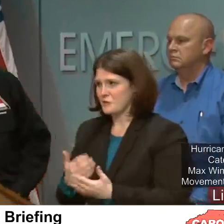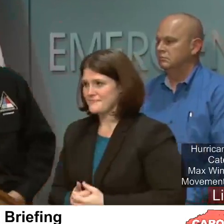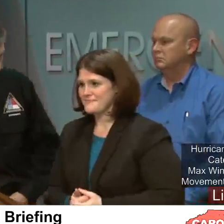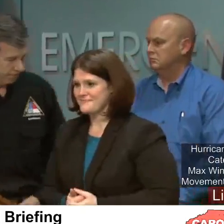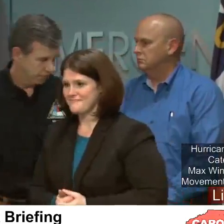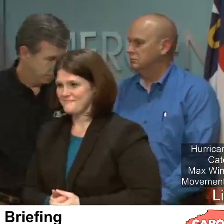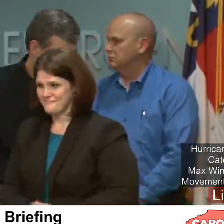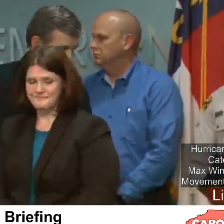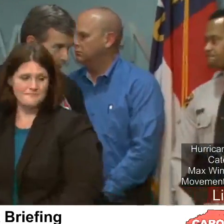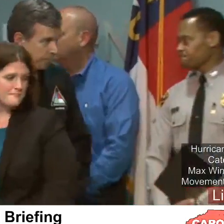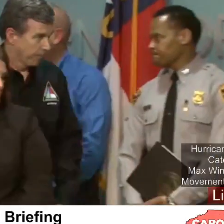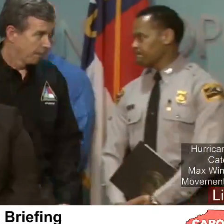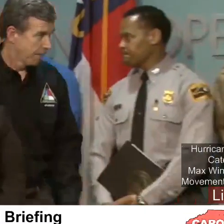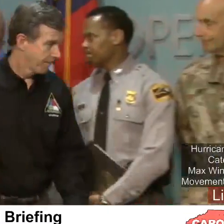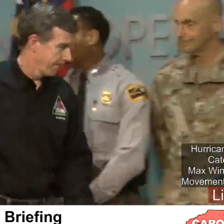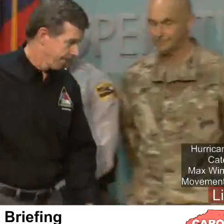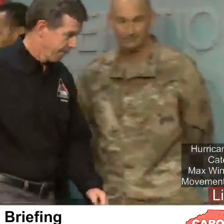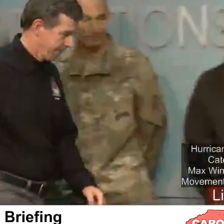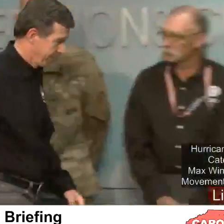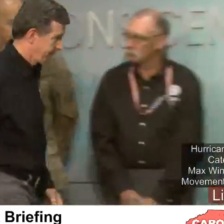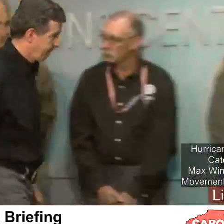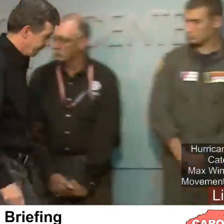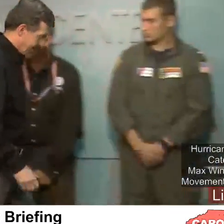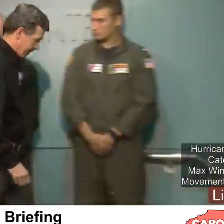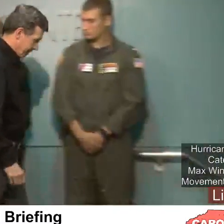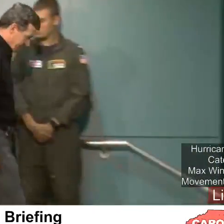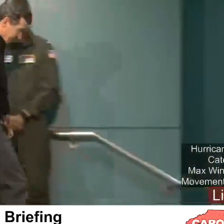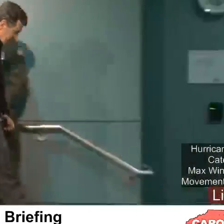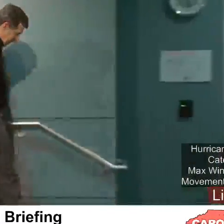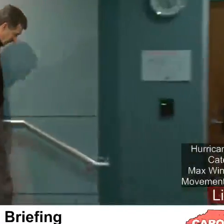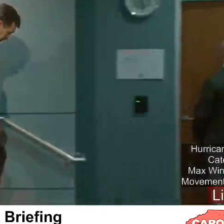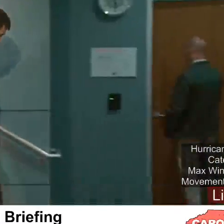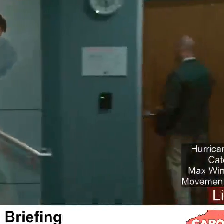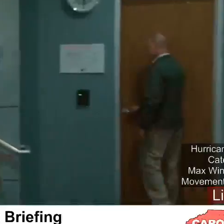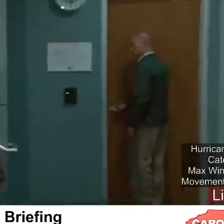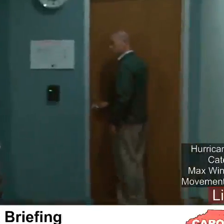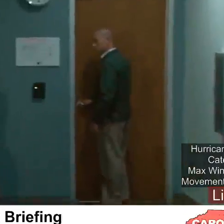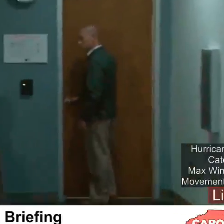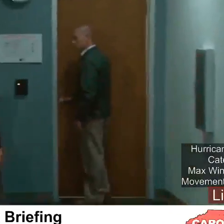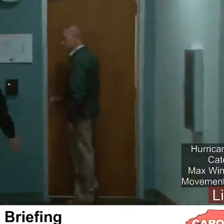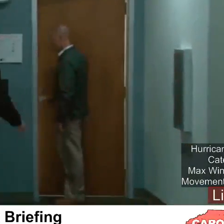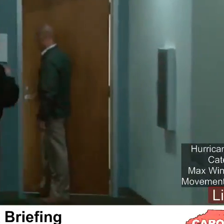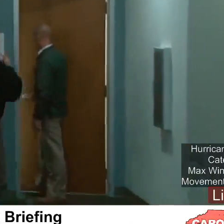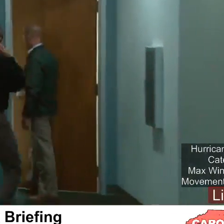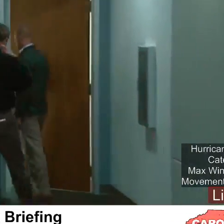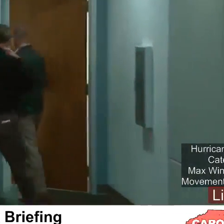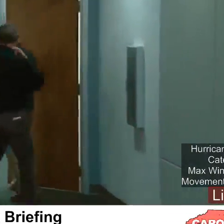much.